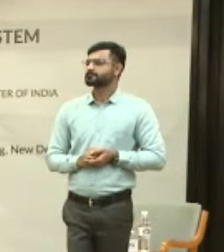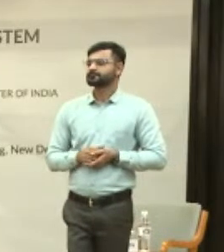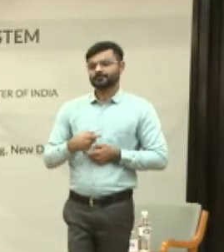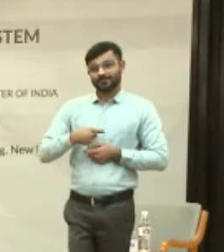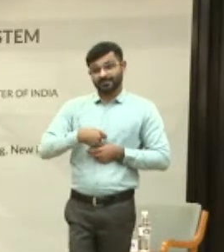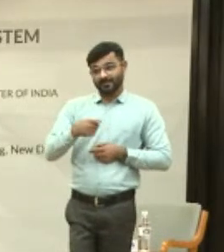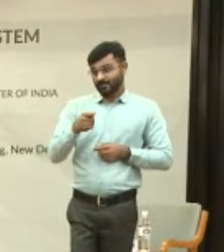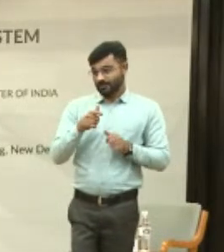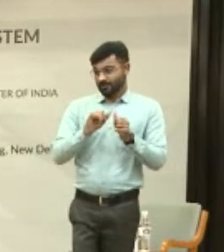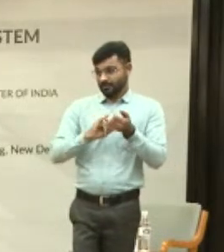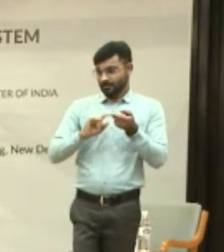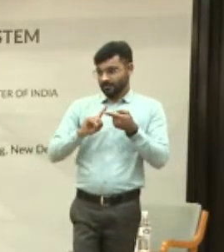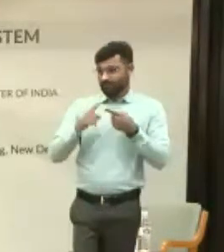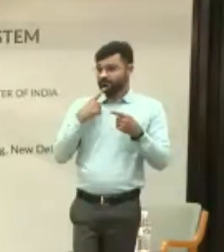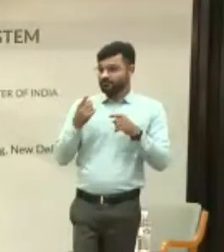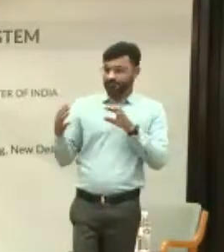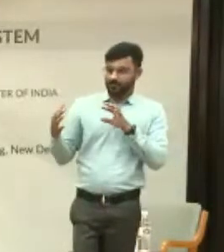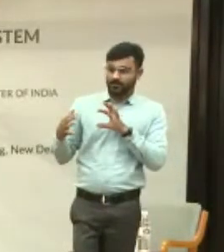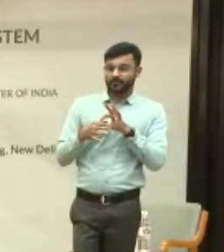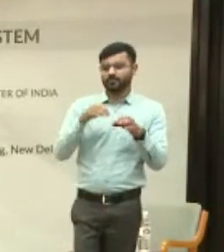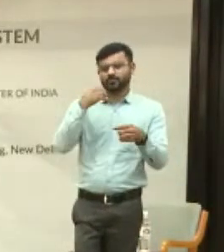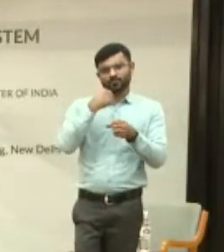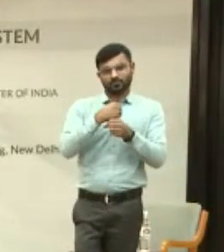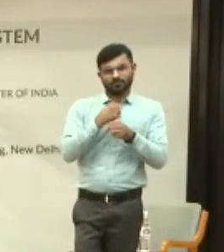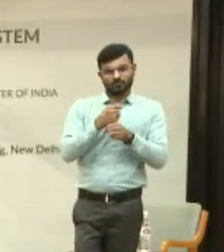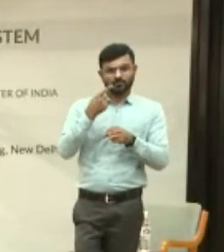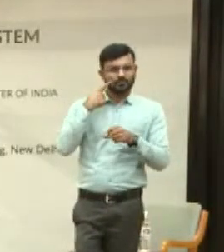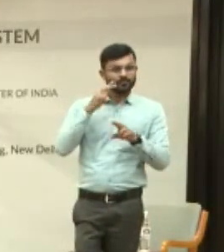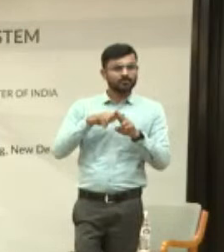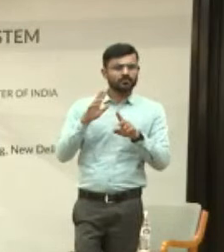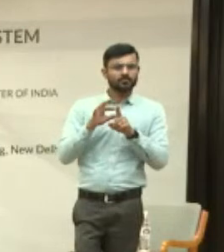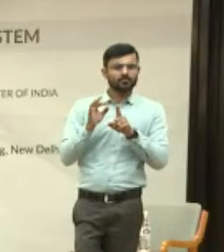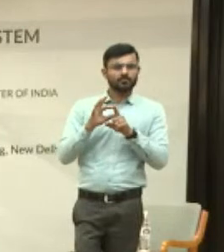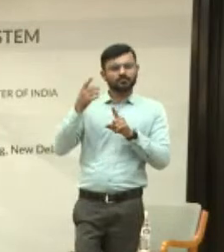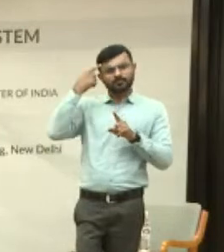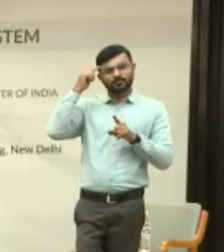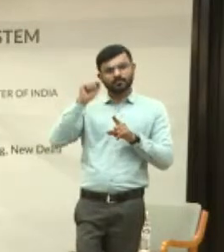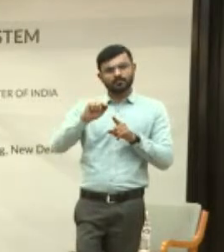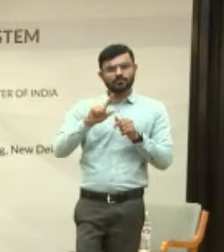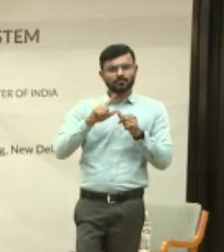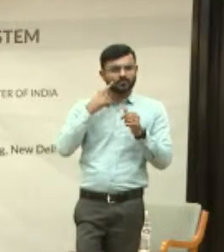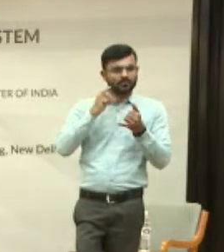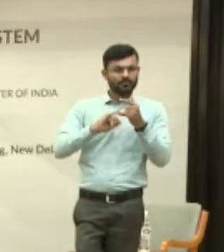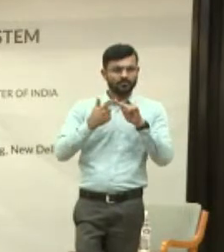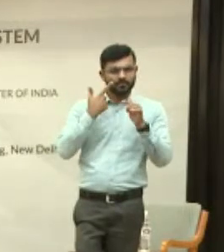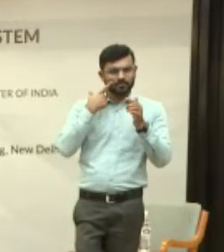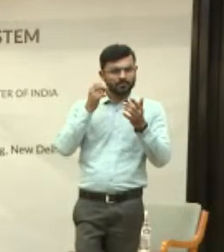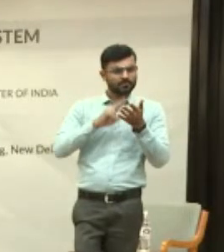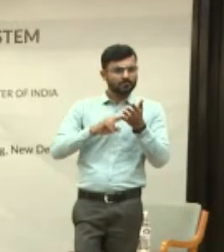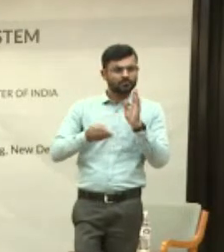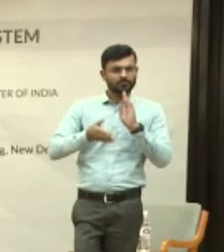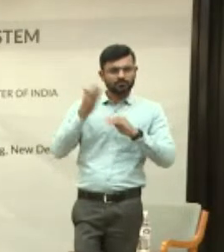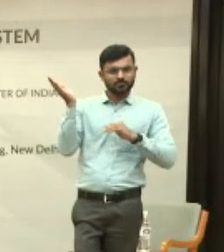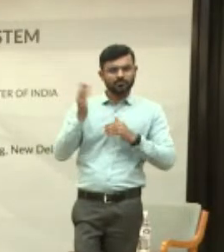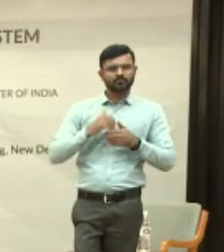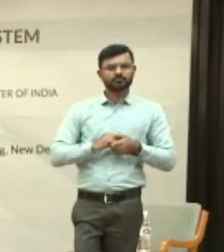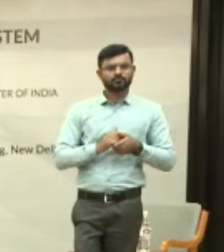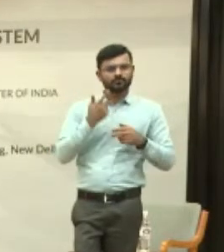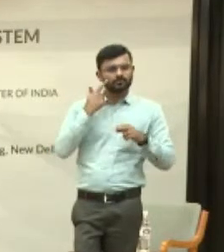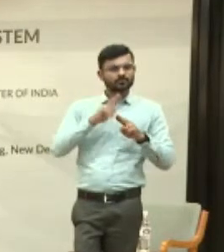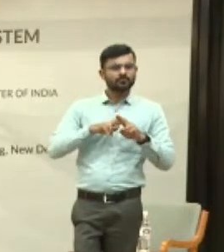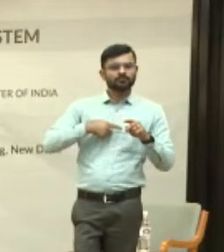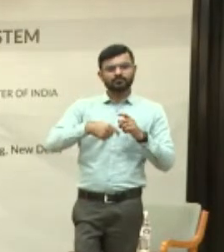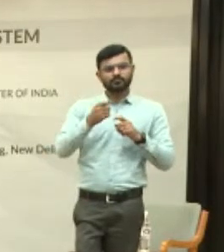Criminal cases, one side, the litigant is the government. But I'm doing this for purposes of illustration, nothing more. In a